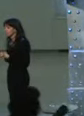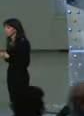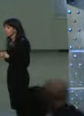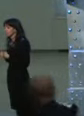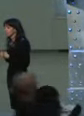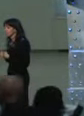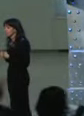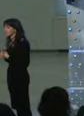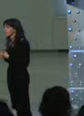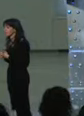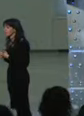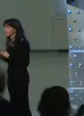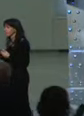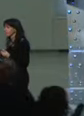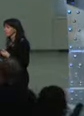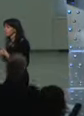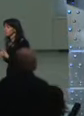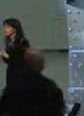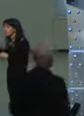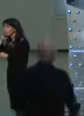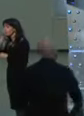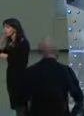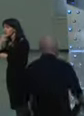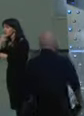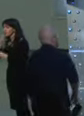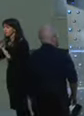Just check if we need to log in. No, I think it'll be okay.